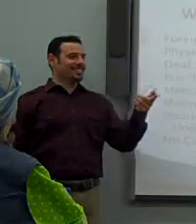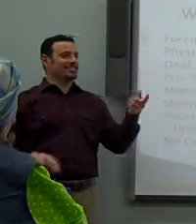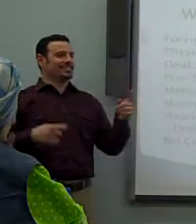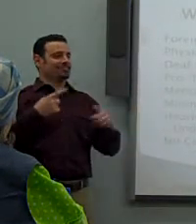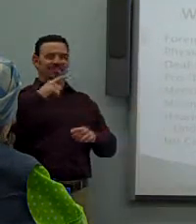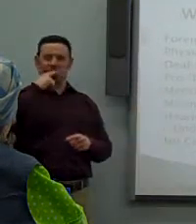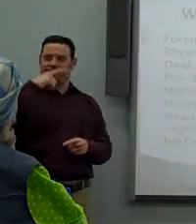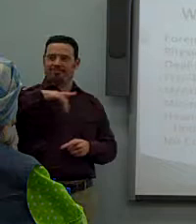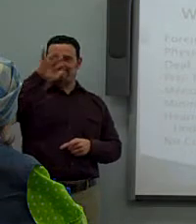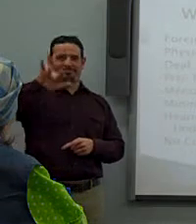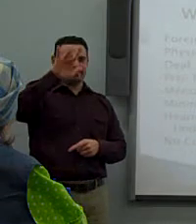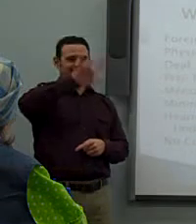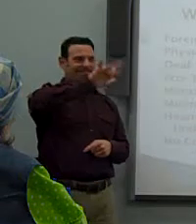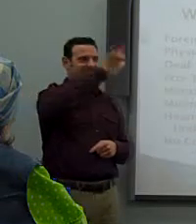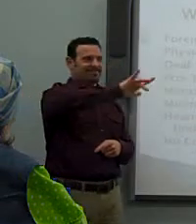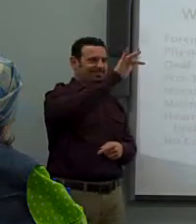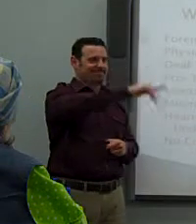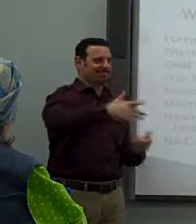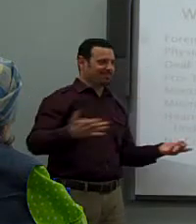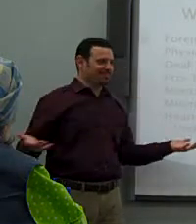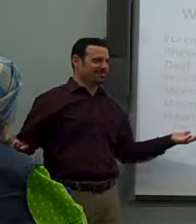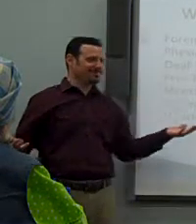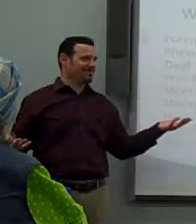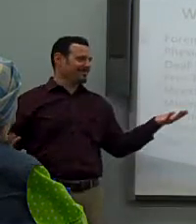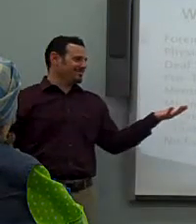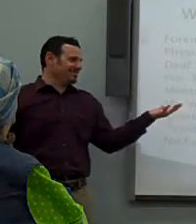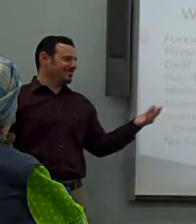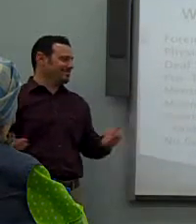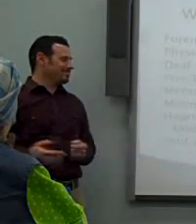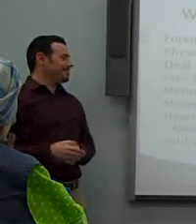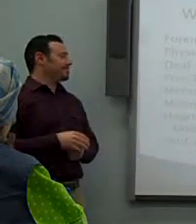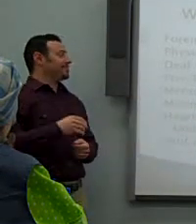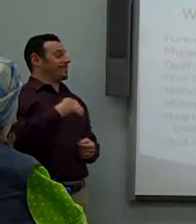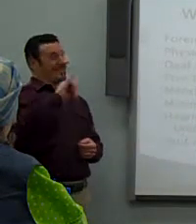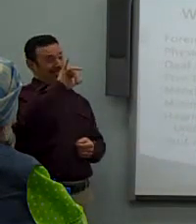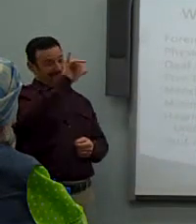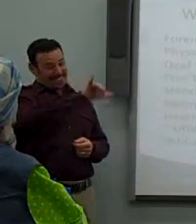Their natural language. So I feel bad for you here.